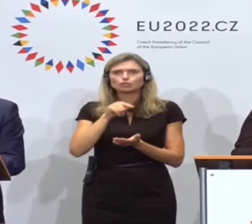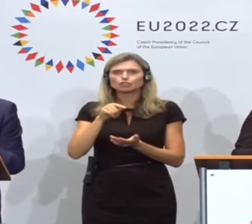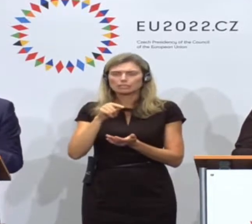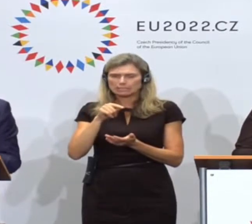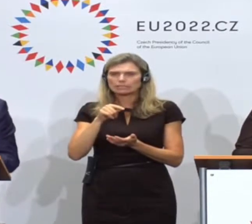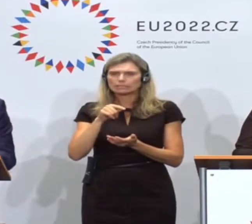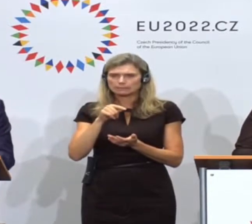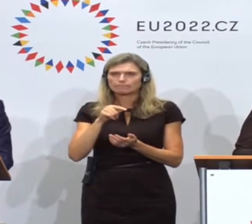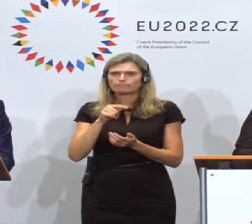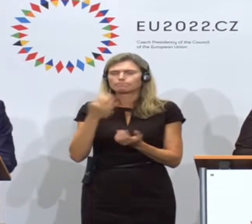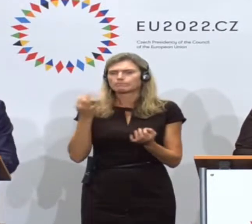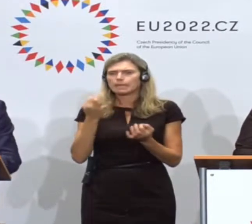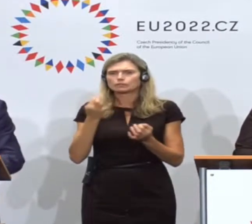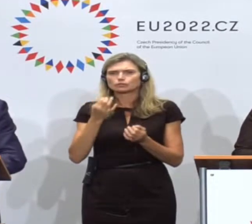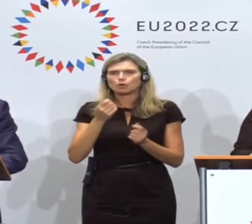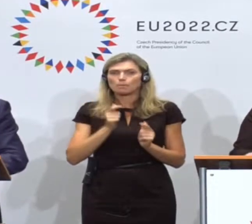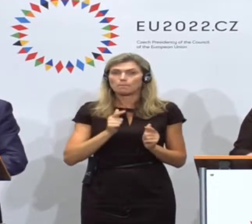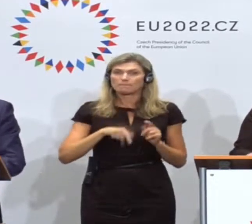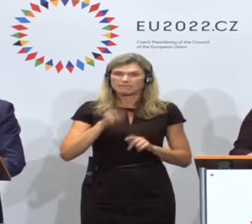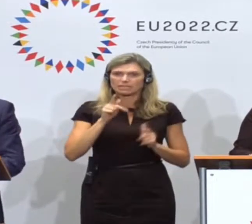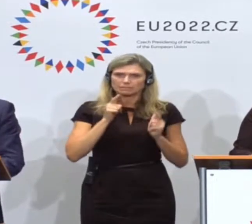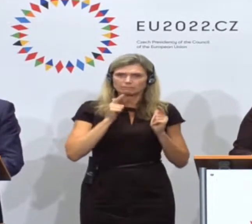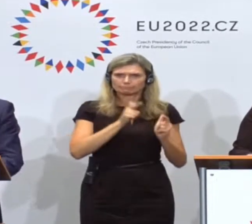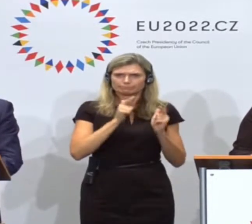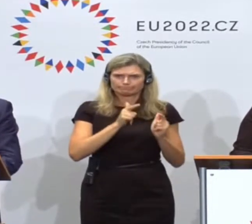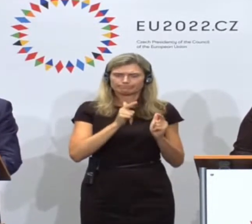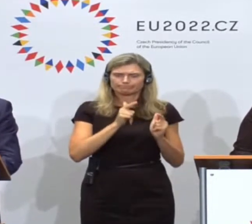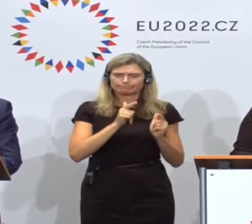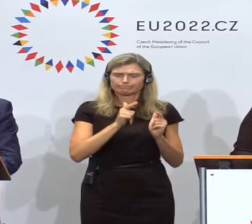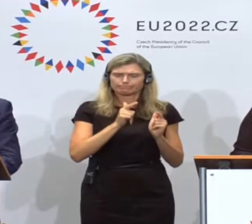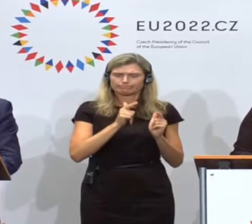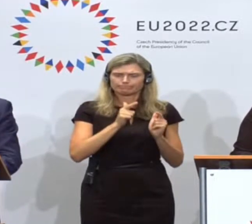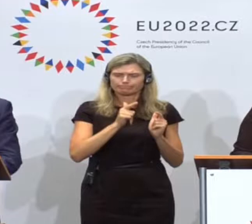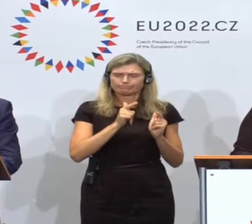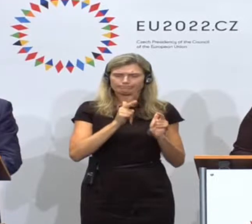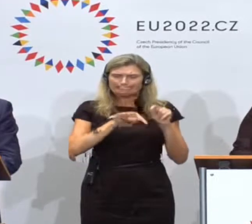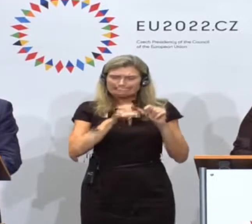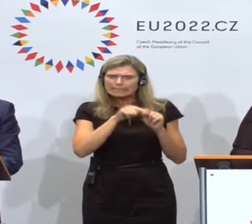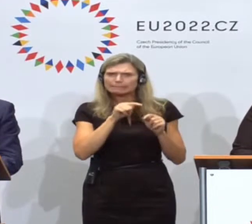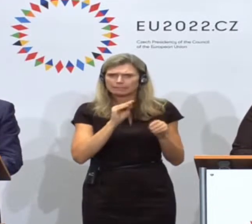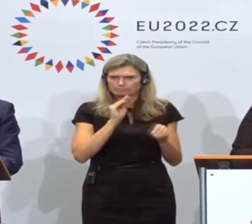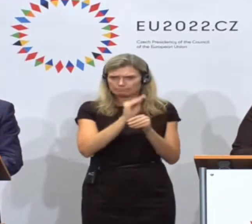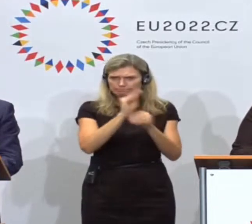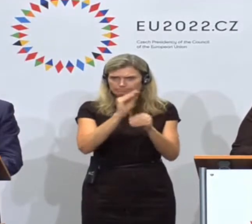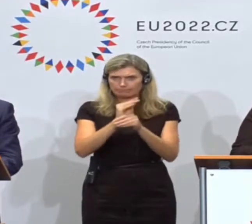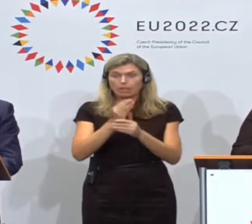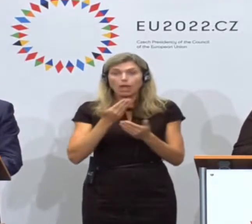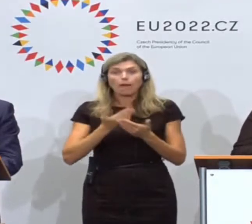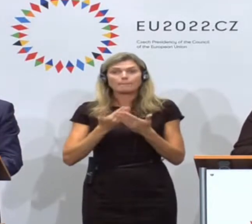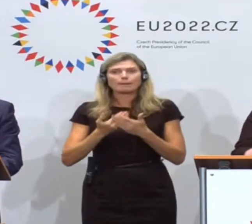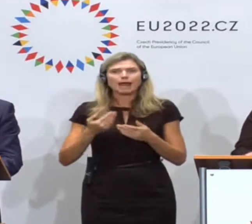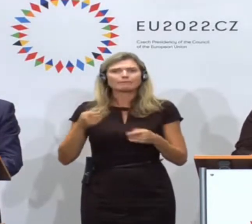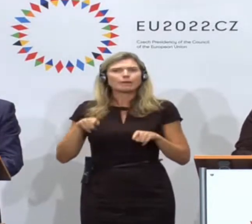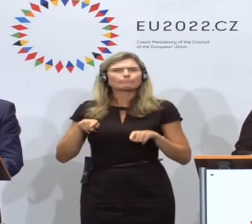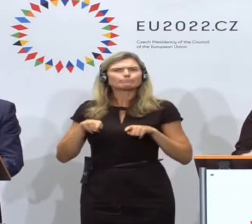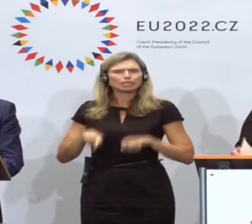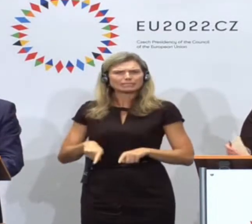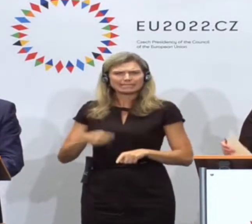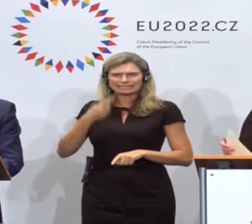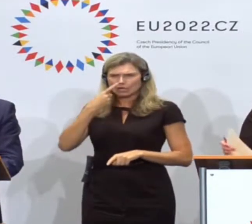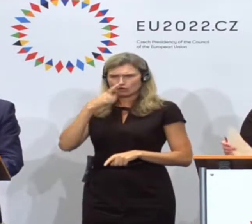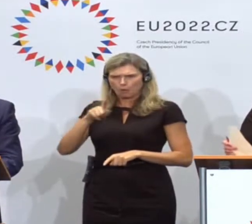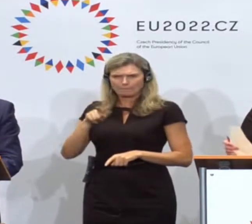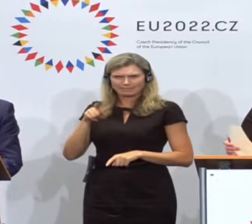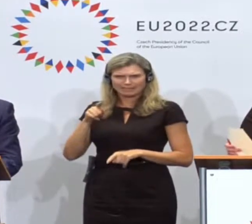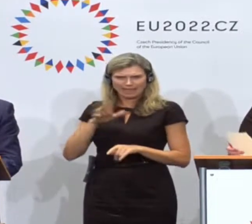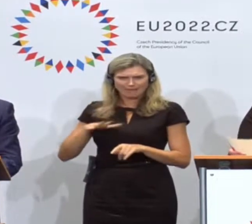proposals that I, together with President von der Leyen, presented to the European Council, the